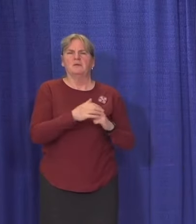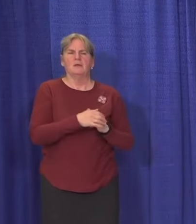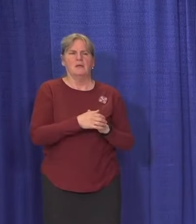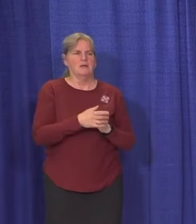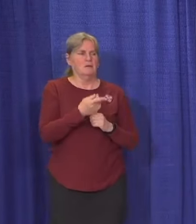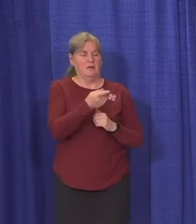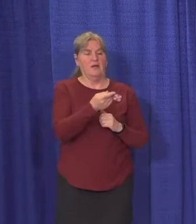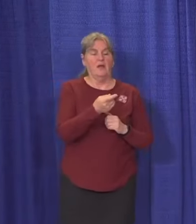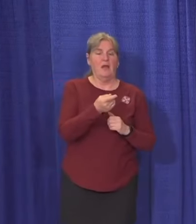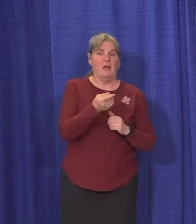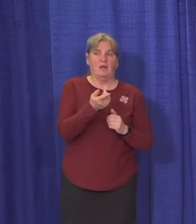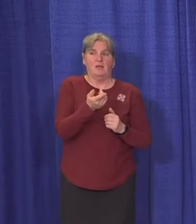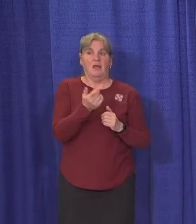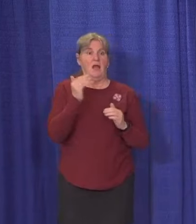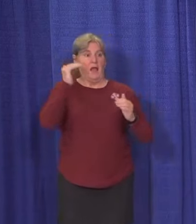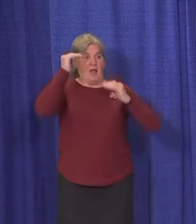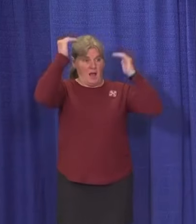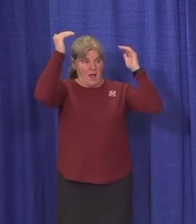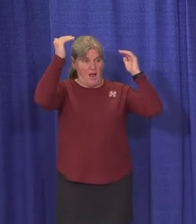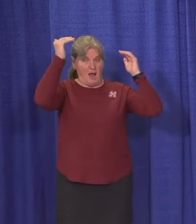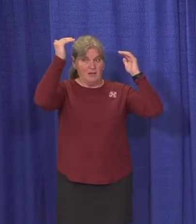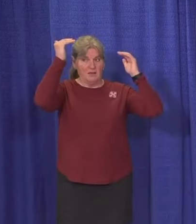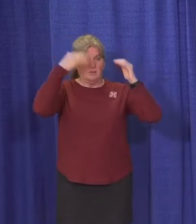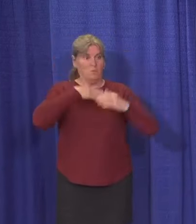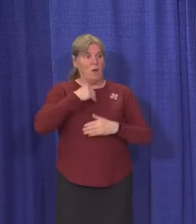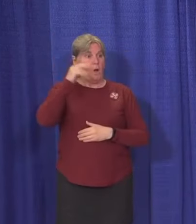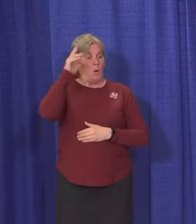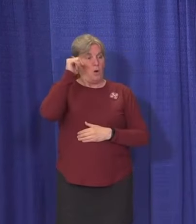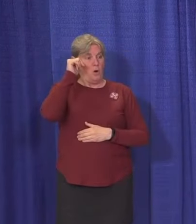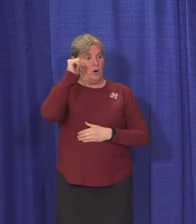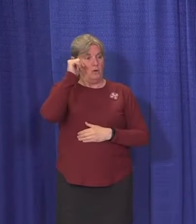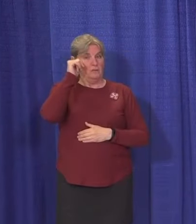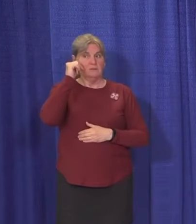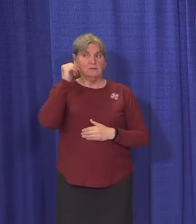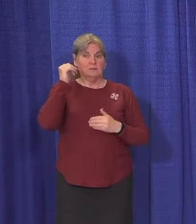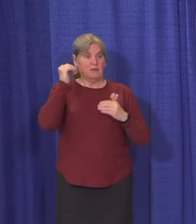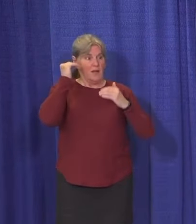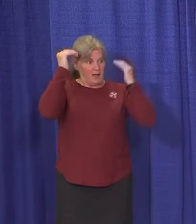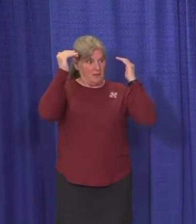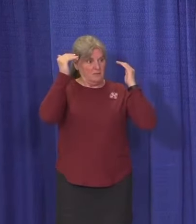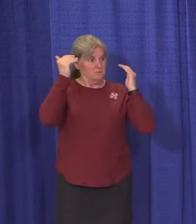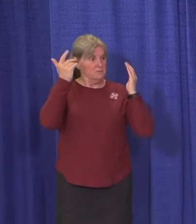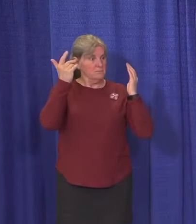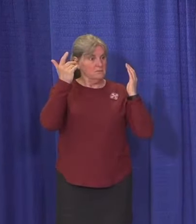into the vaccine clinic as adults, in the Whitehorse vaccine clinic, as adults have?